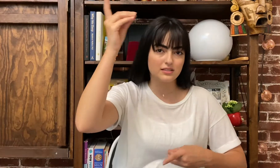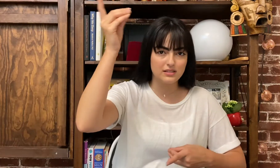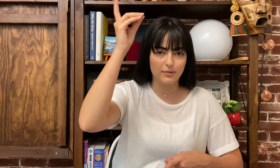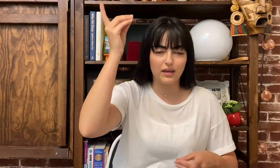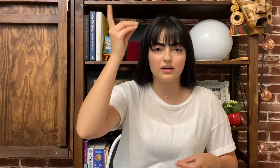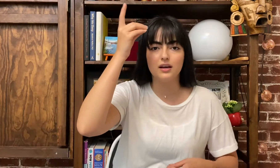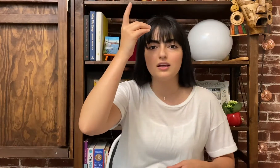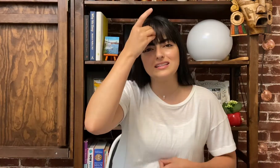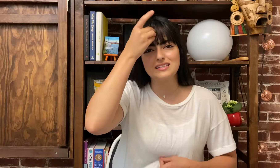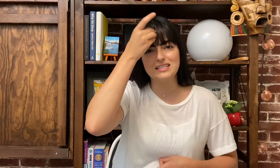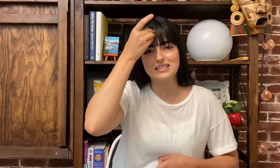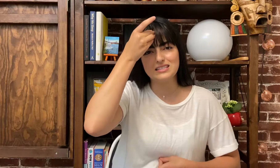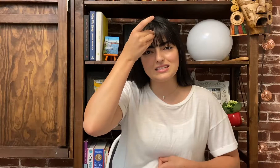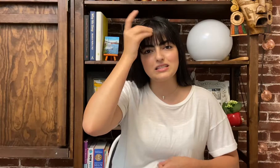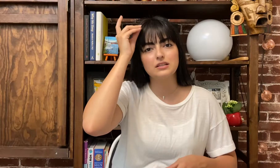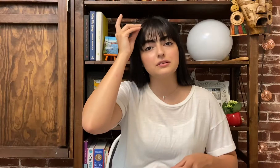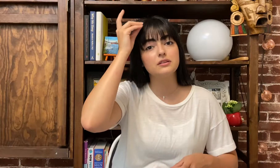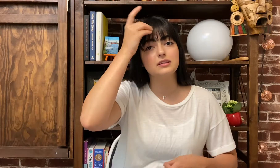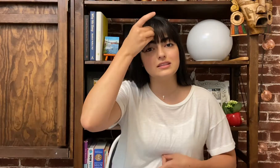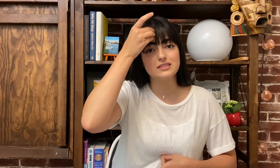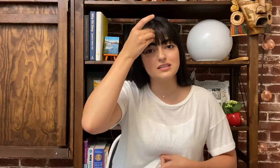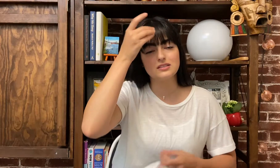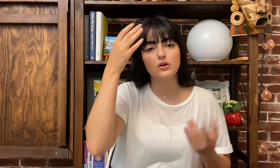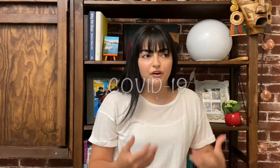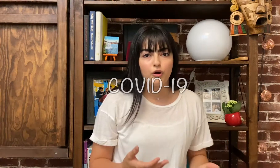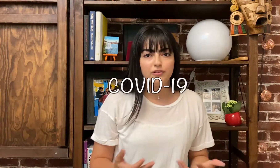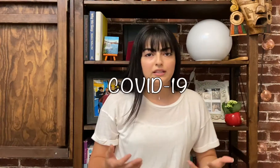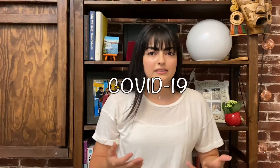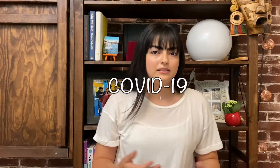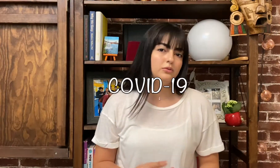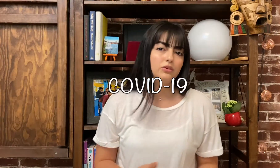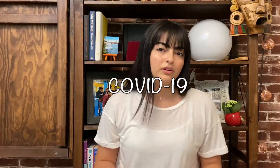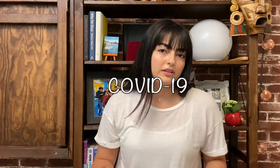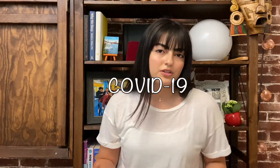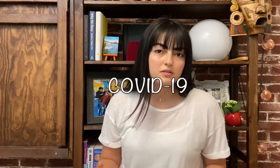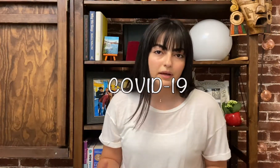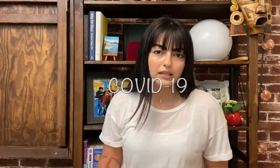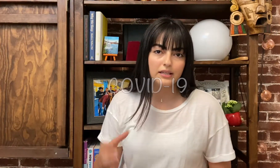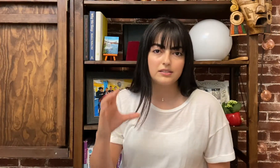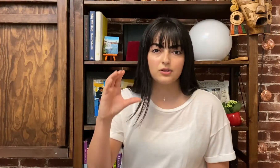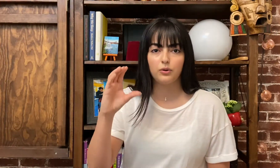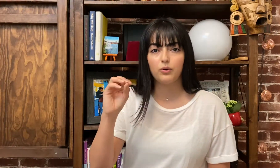stomach area. Disease. For COVID-19, you would really just spell it, so